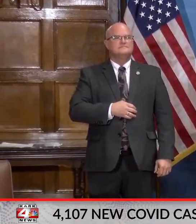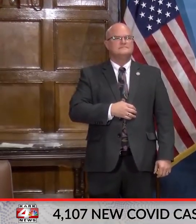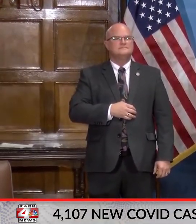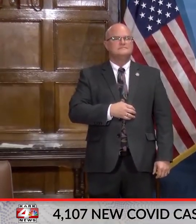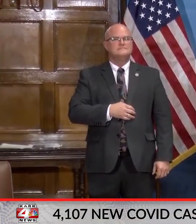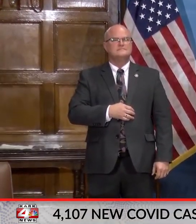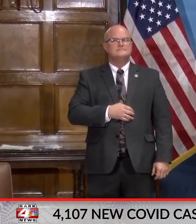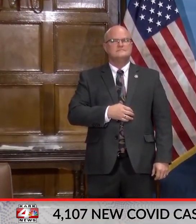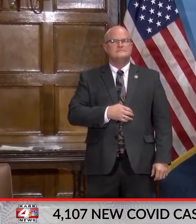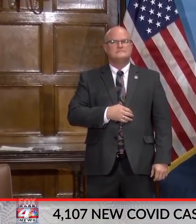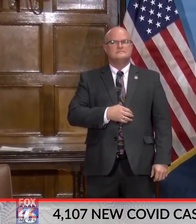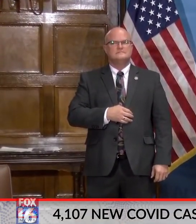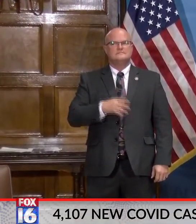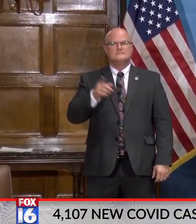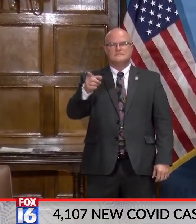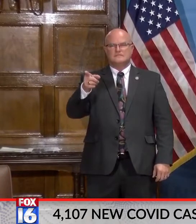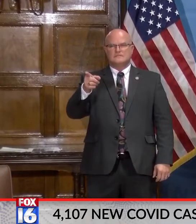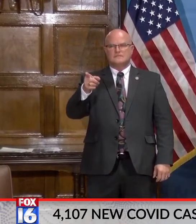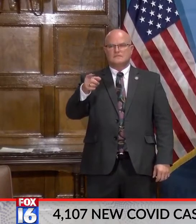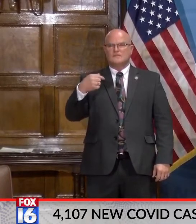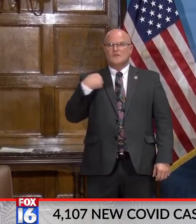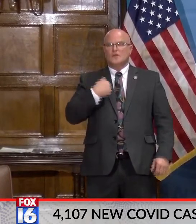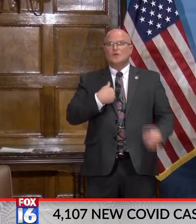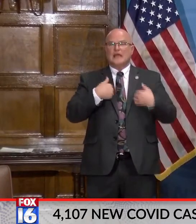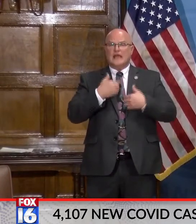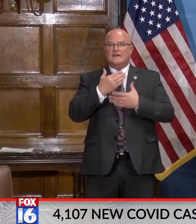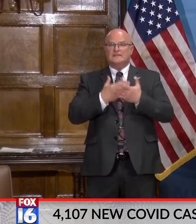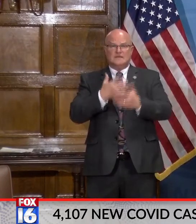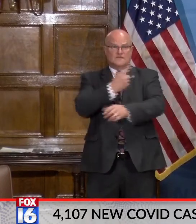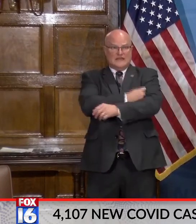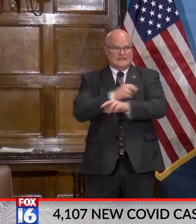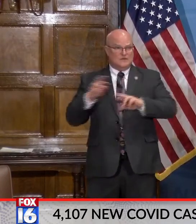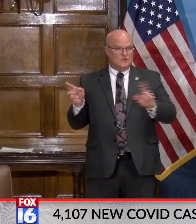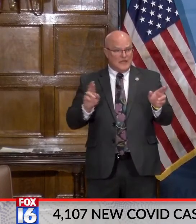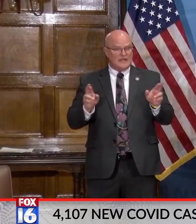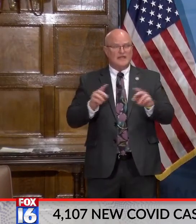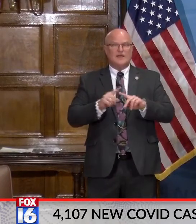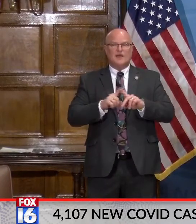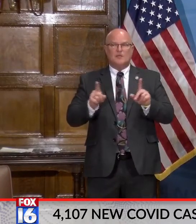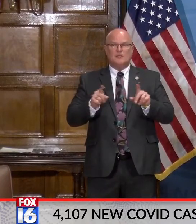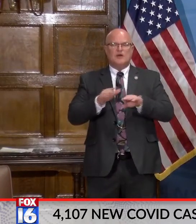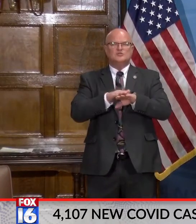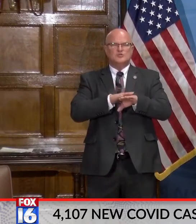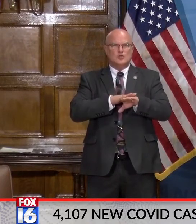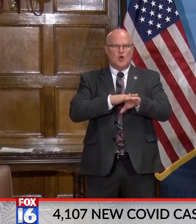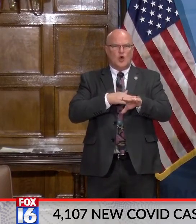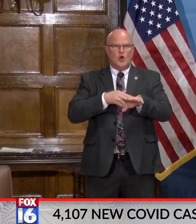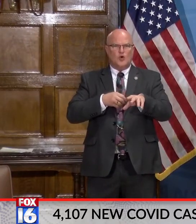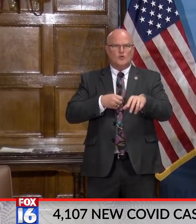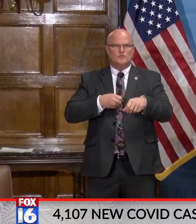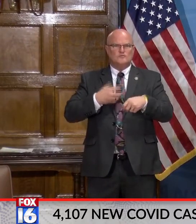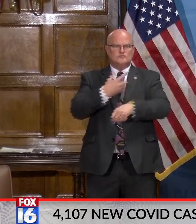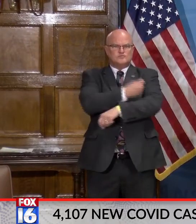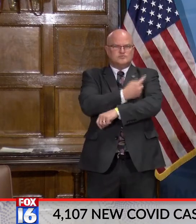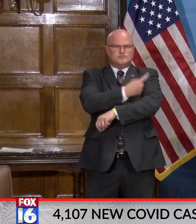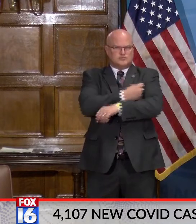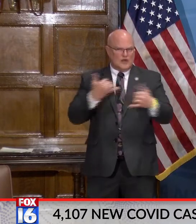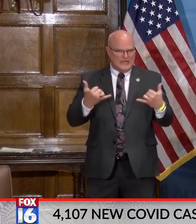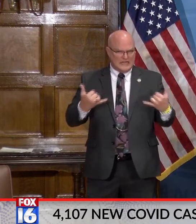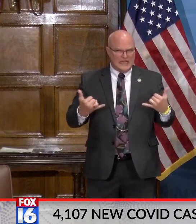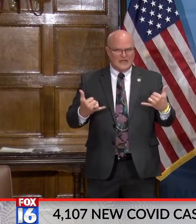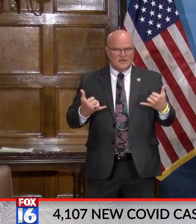Any other questions? Table, Jay? It seems like we have some vaccine on hand, but it seems to be slow rolling out, at least for right now.